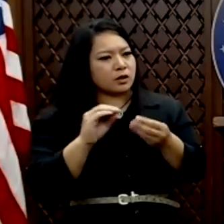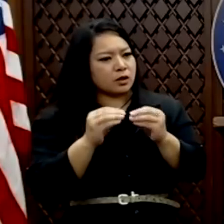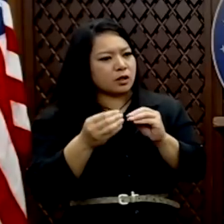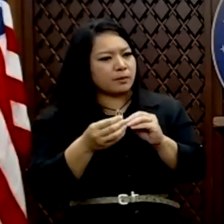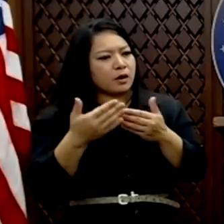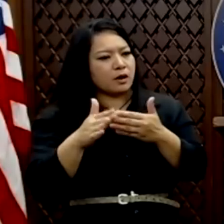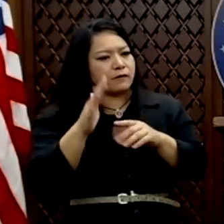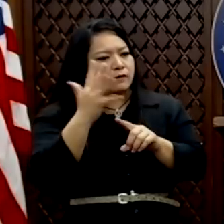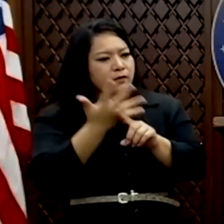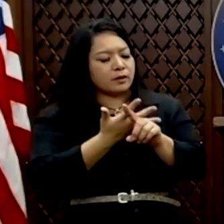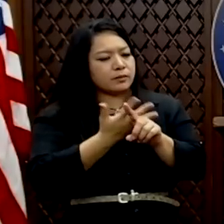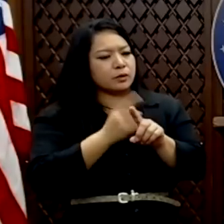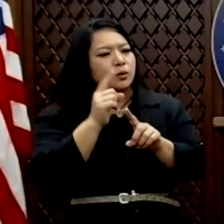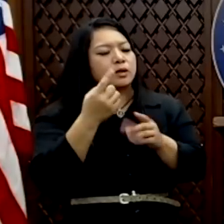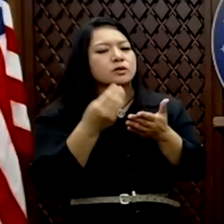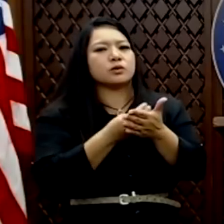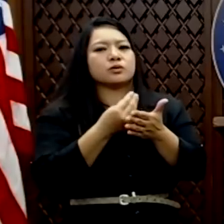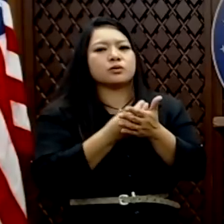new restrictions take effect?